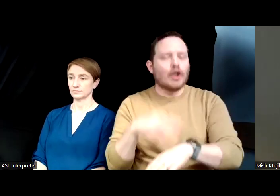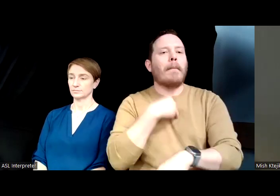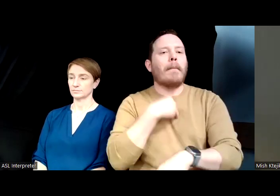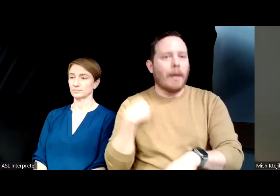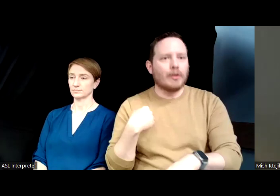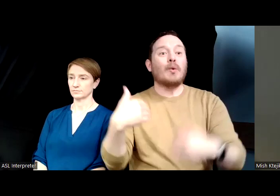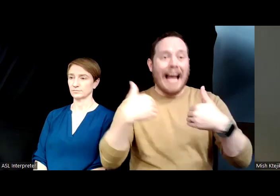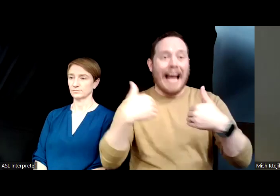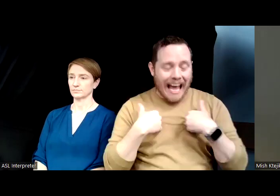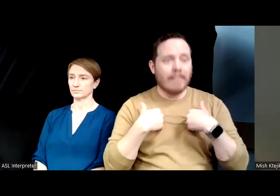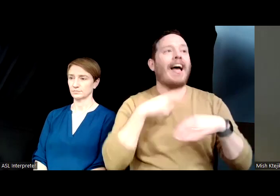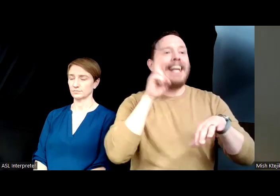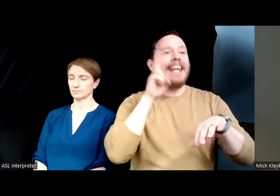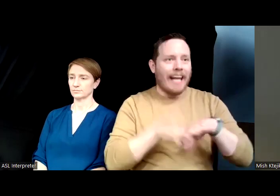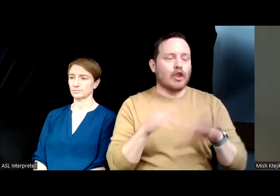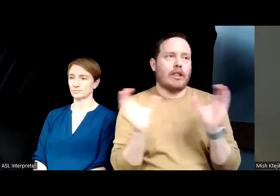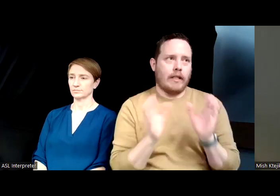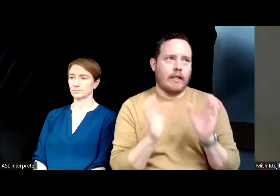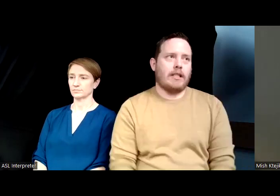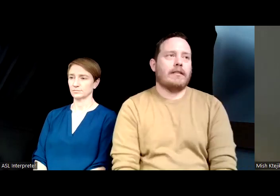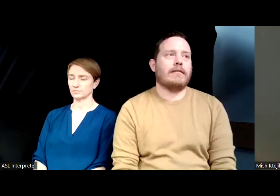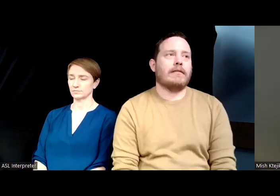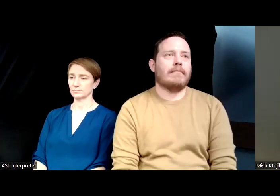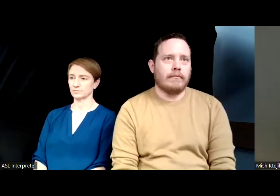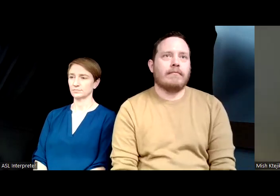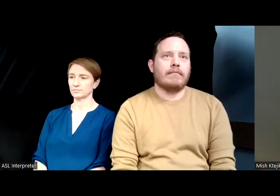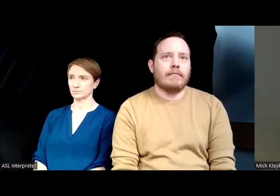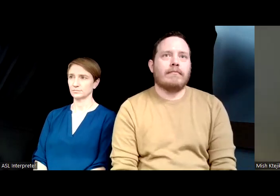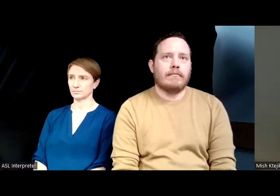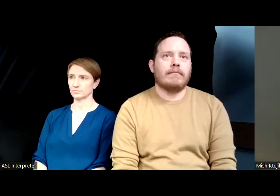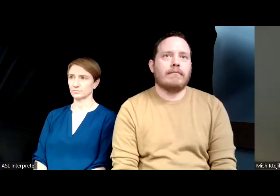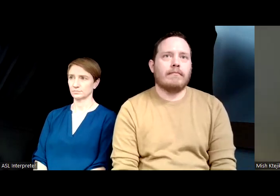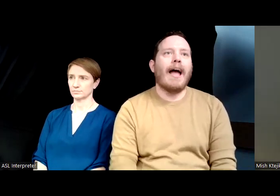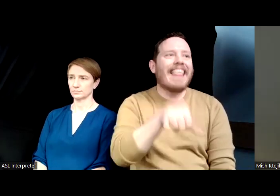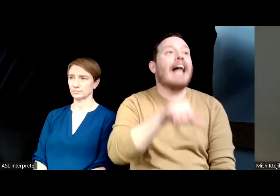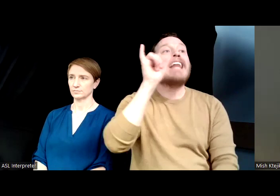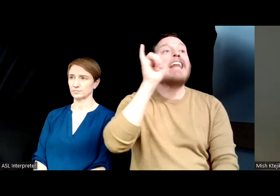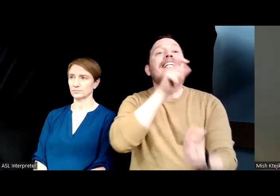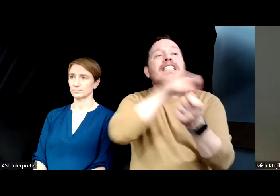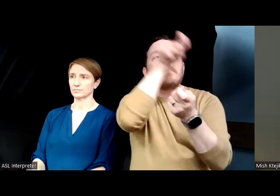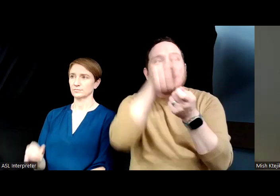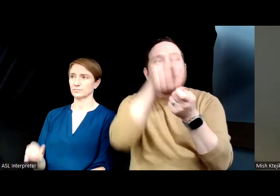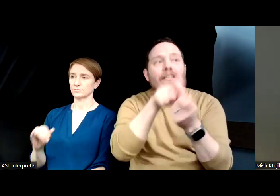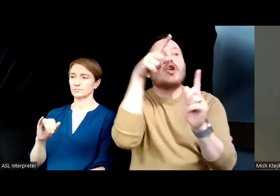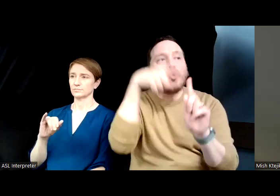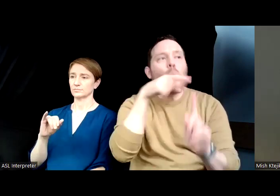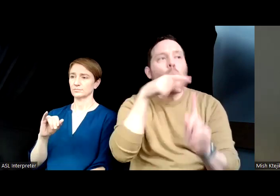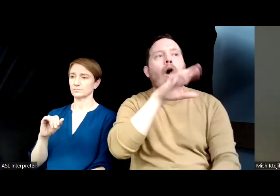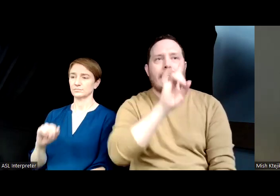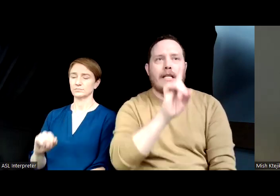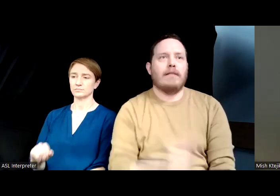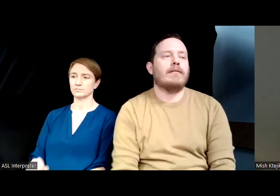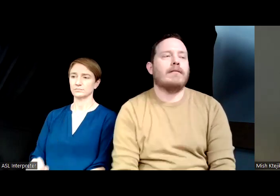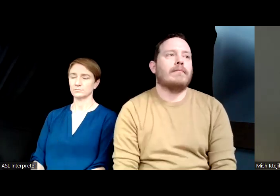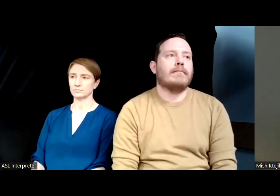to maintain your national certification in order to keep your state license. That is